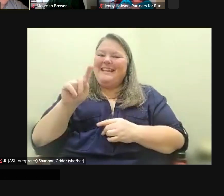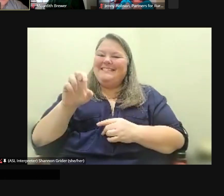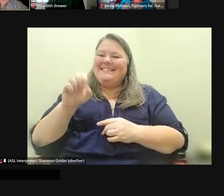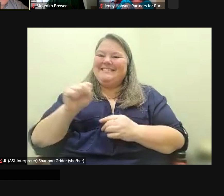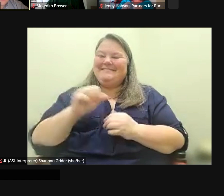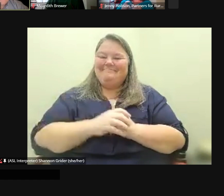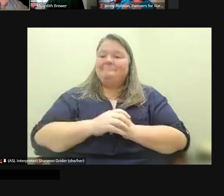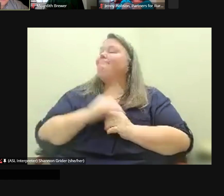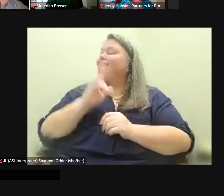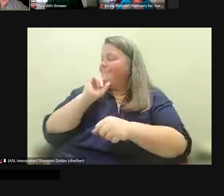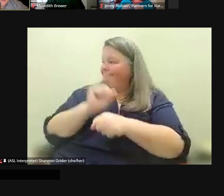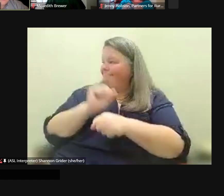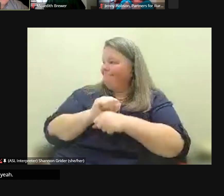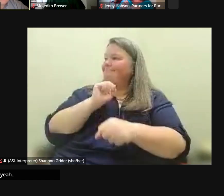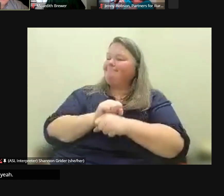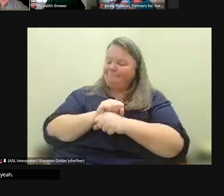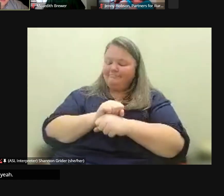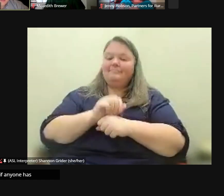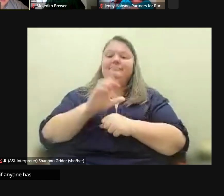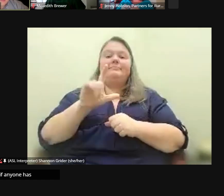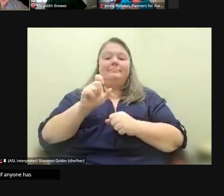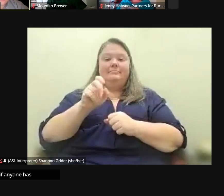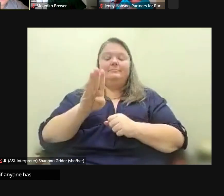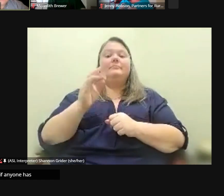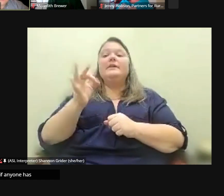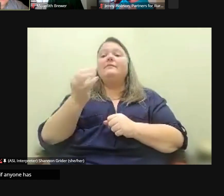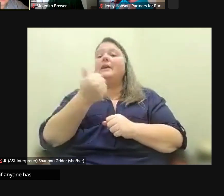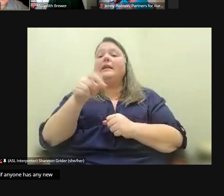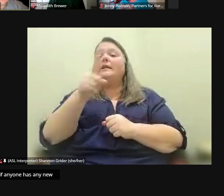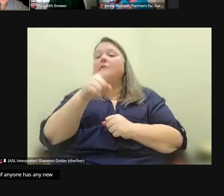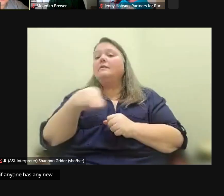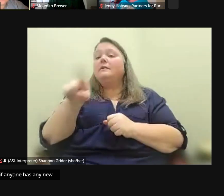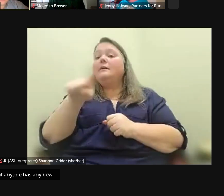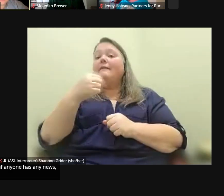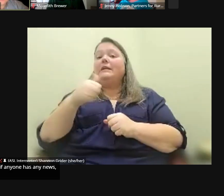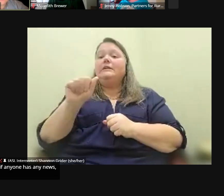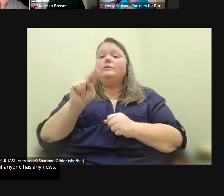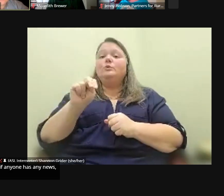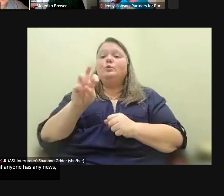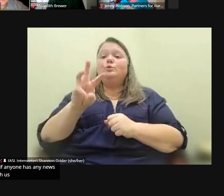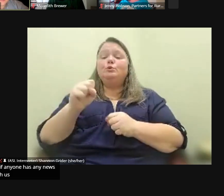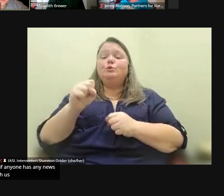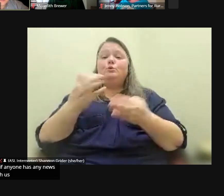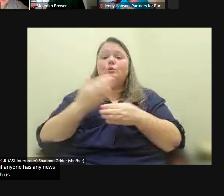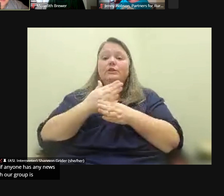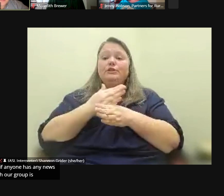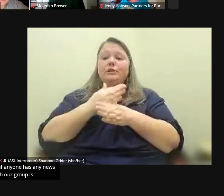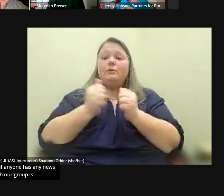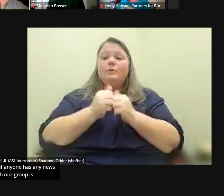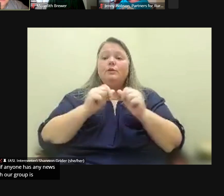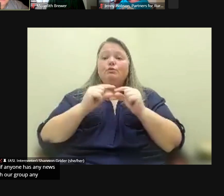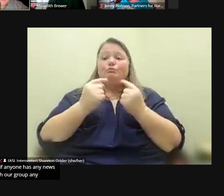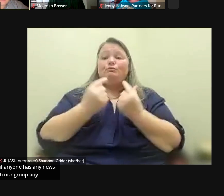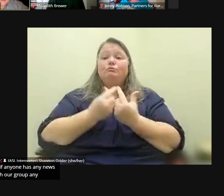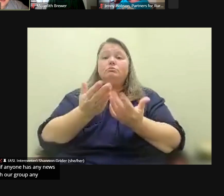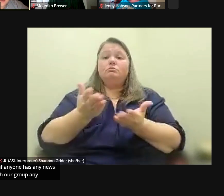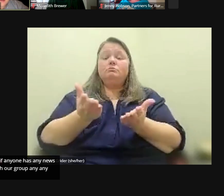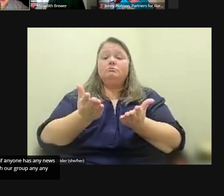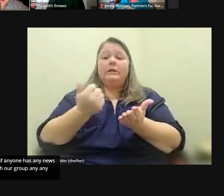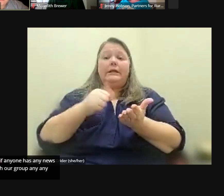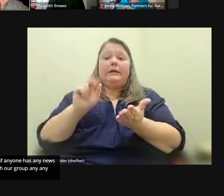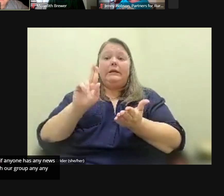so if anyone has any news they would like to share with our group, any updates,